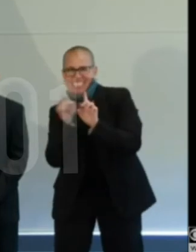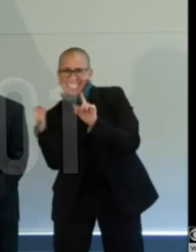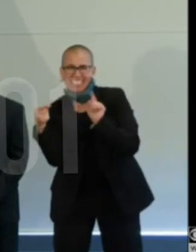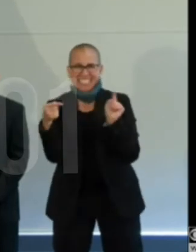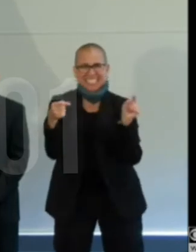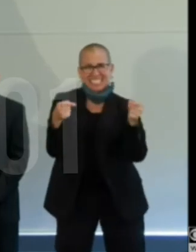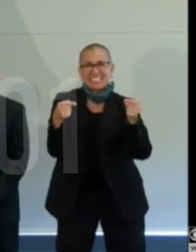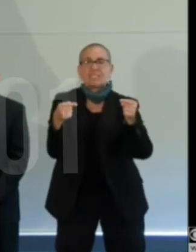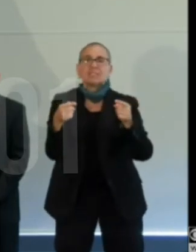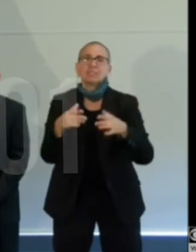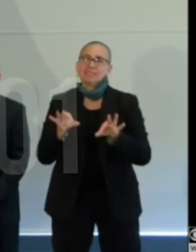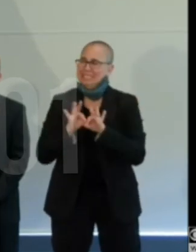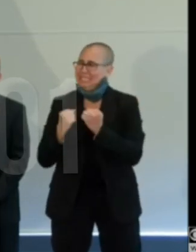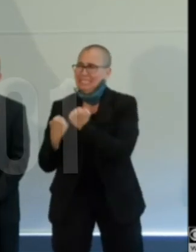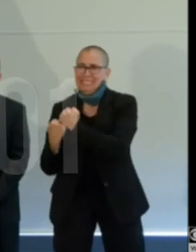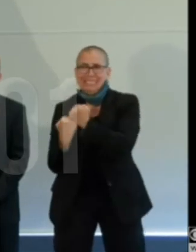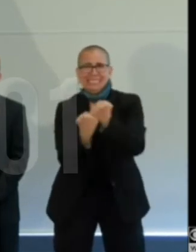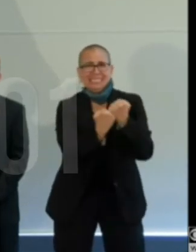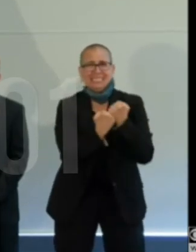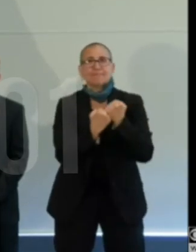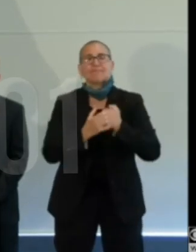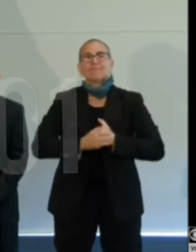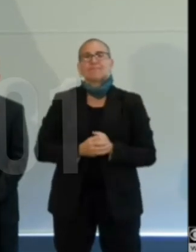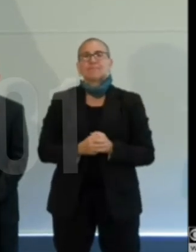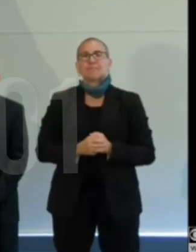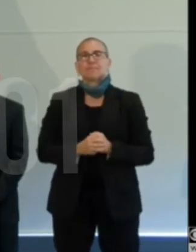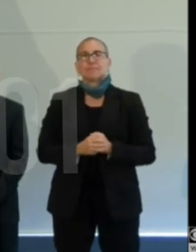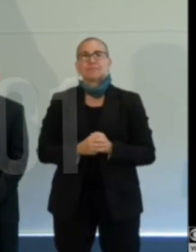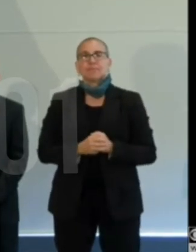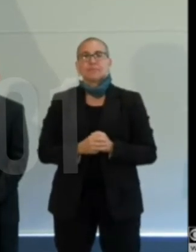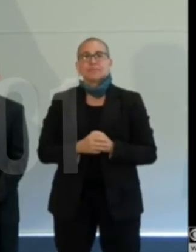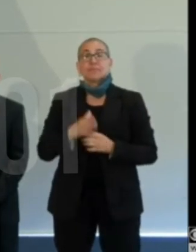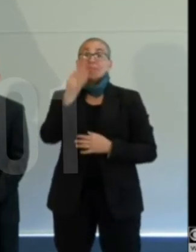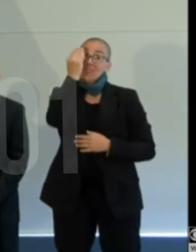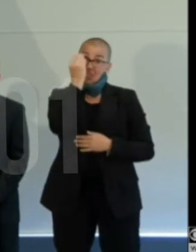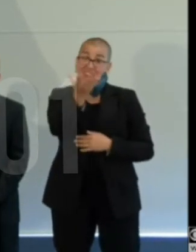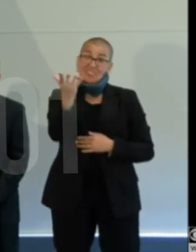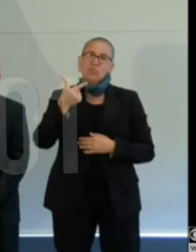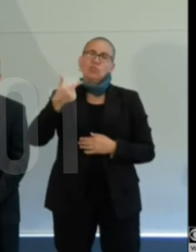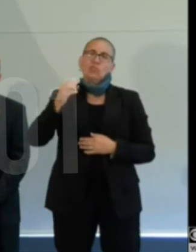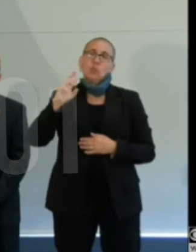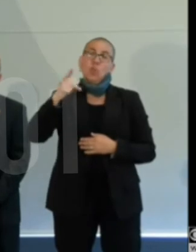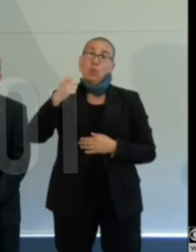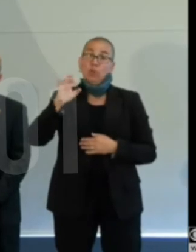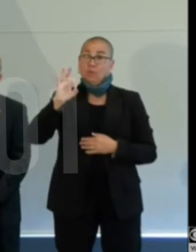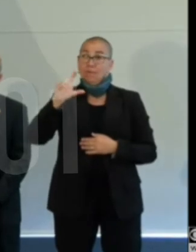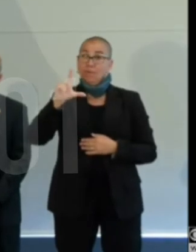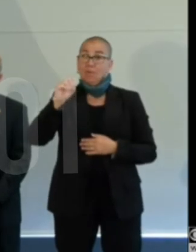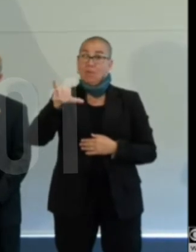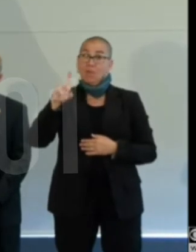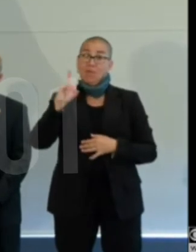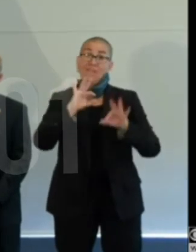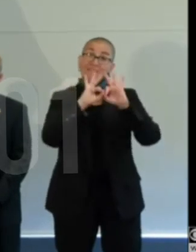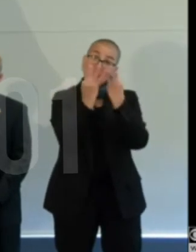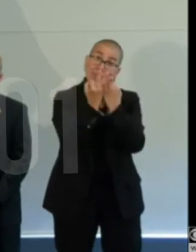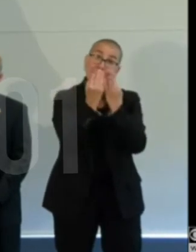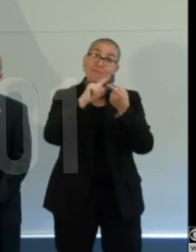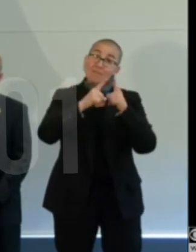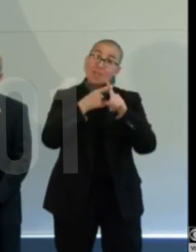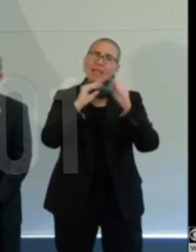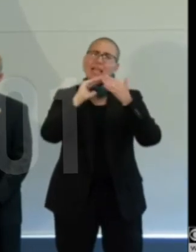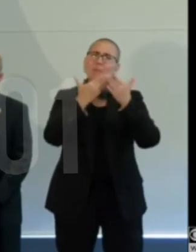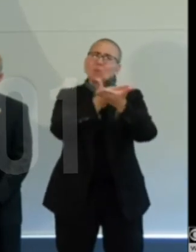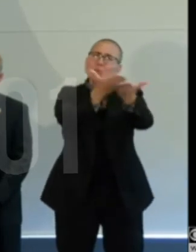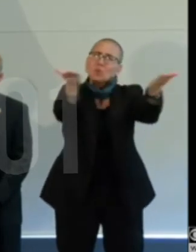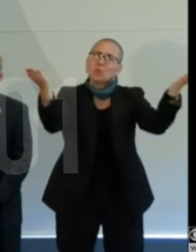the Floyd family. Hennepin County Attorney Mike Freeman is working with Ellison's team. He is the only county attorney in Minnesota who has successfully convicted